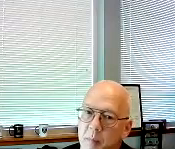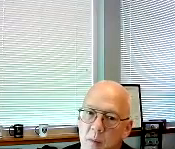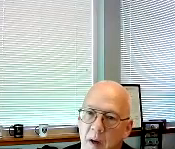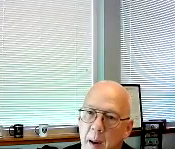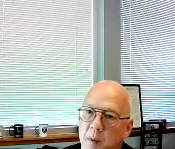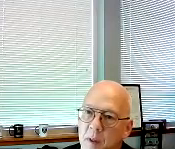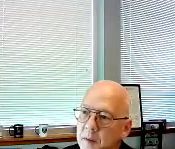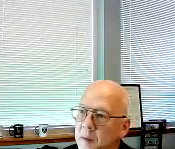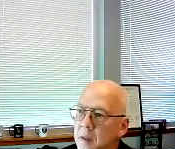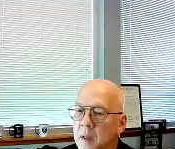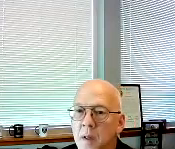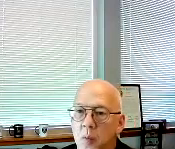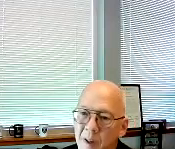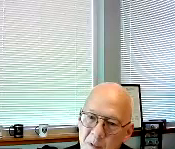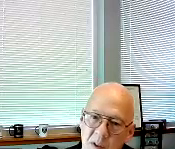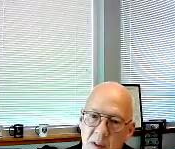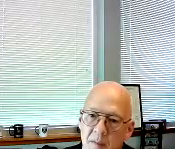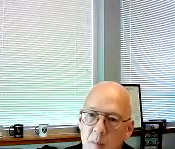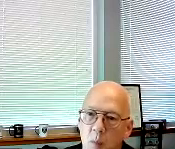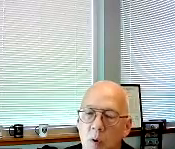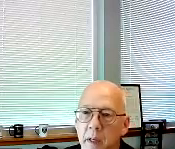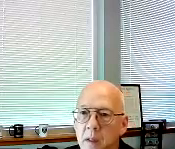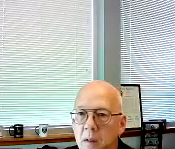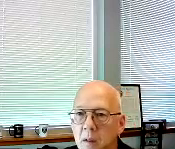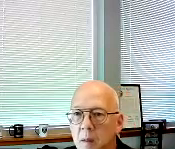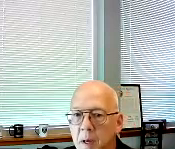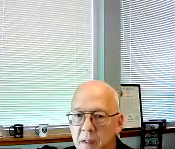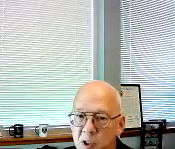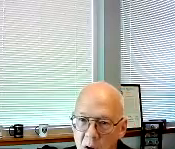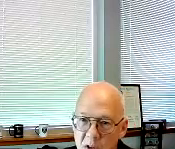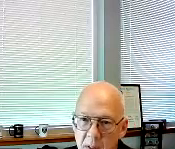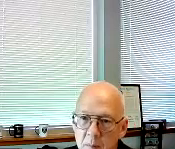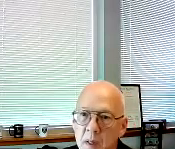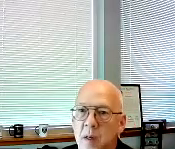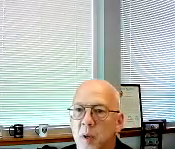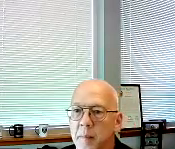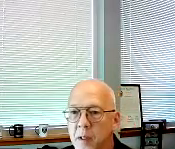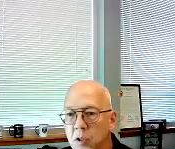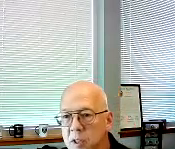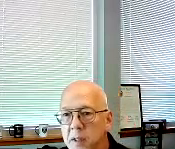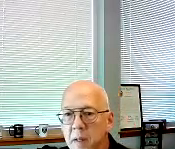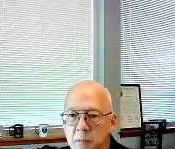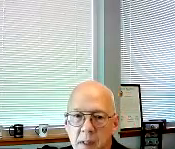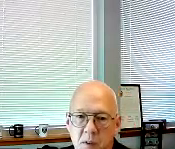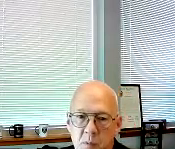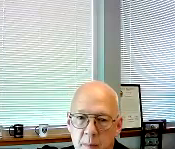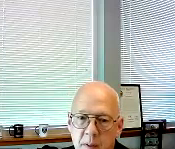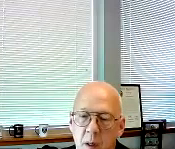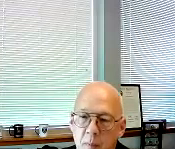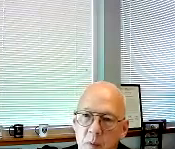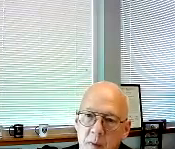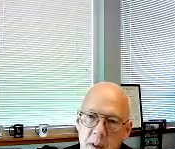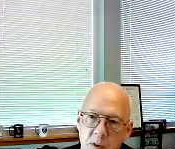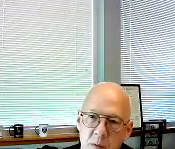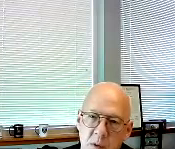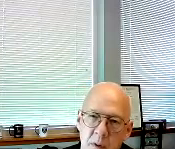probably won't be real happy with, well, I'm just going to give them a warning. I'm not going to charge them, but I'm encouraging them to get some treatment to